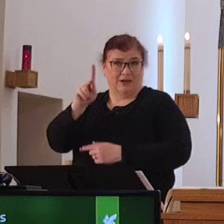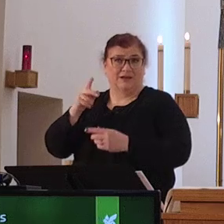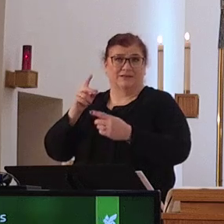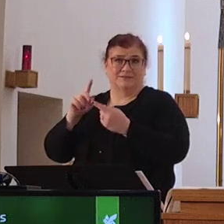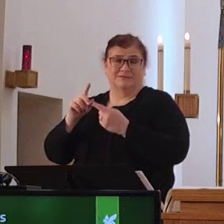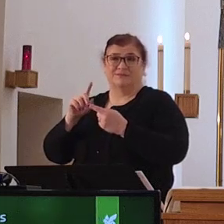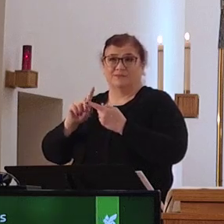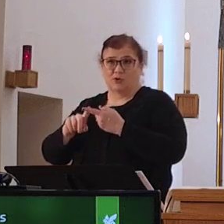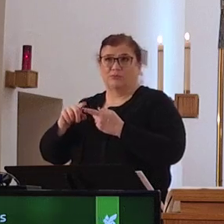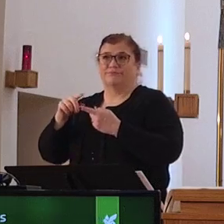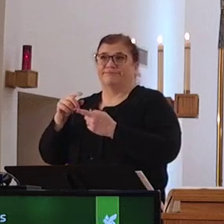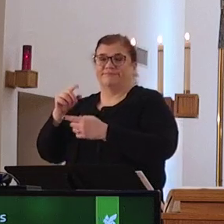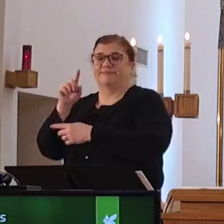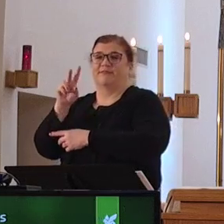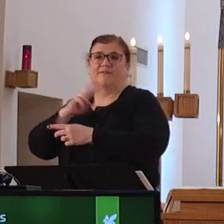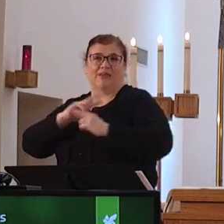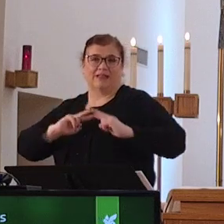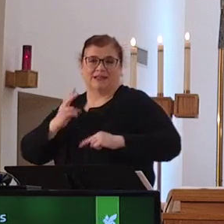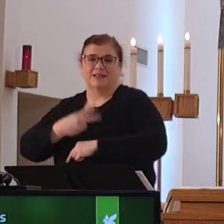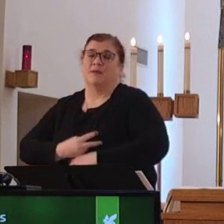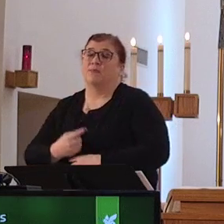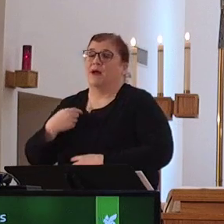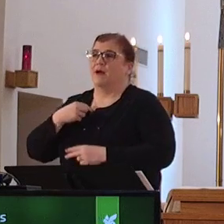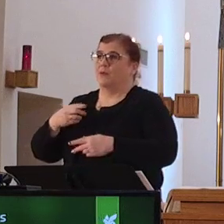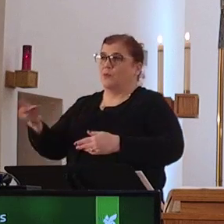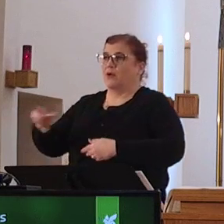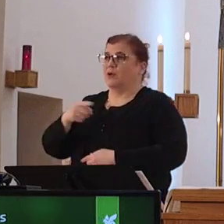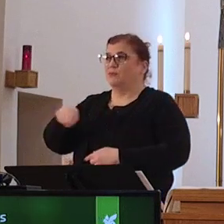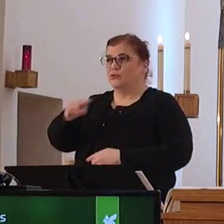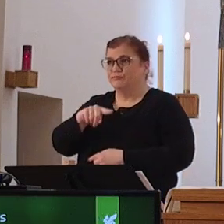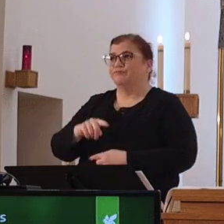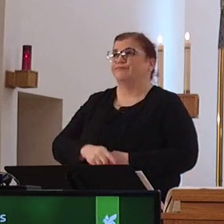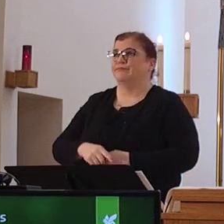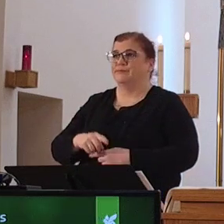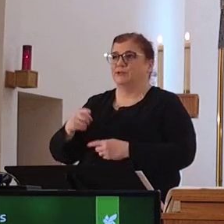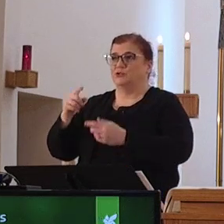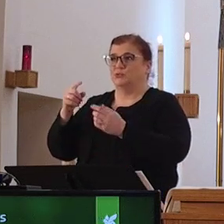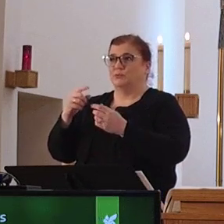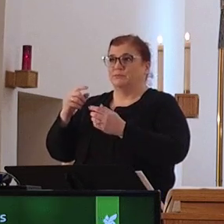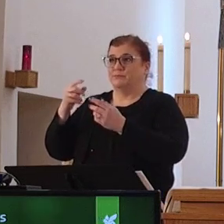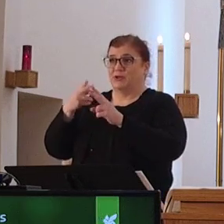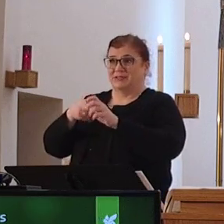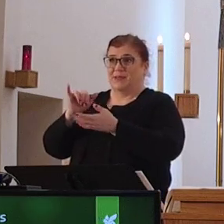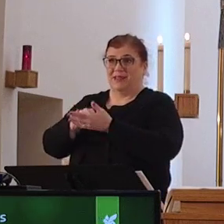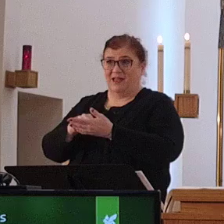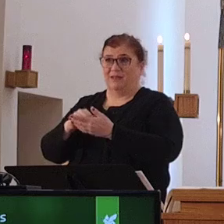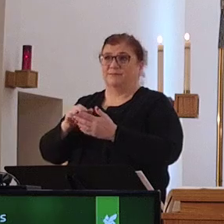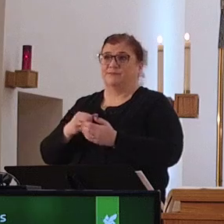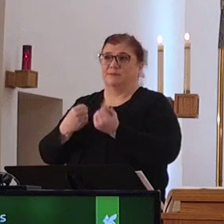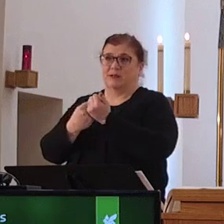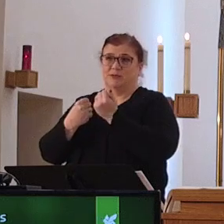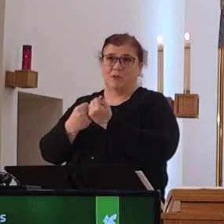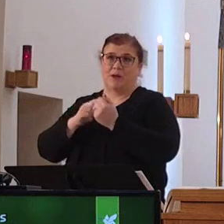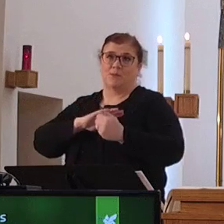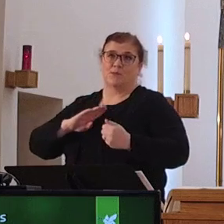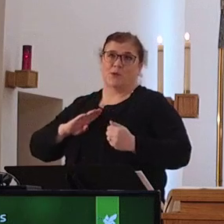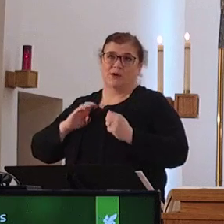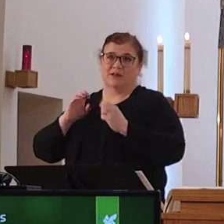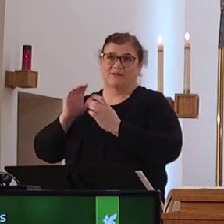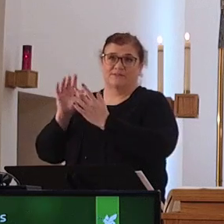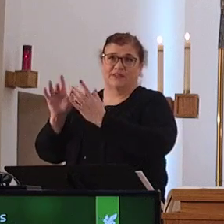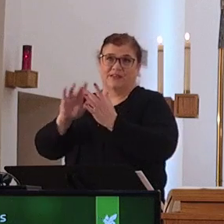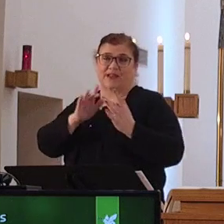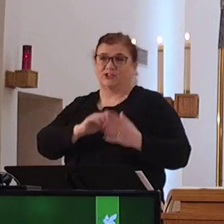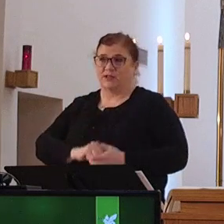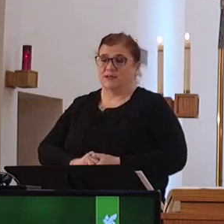you to participate in that activity sponsored by the Board of Evangelism. Also looking forward